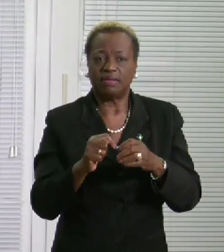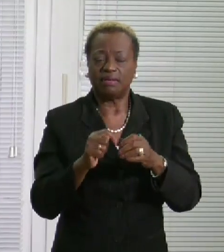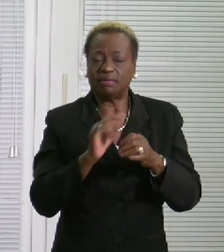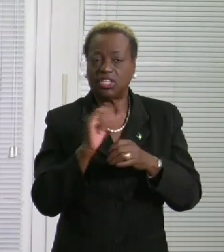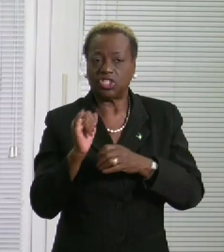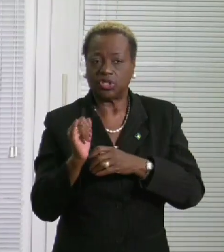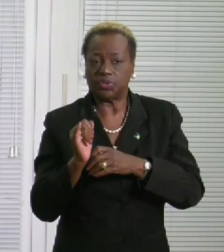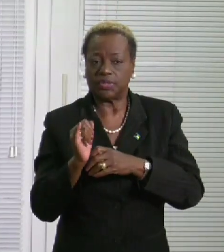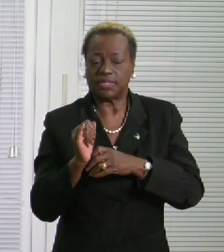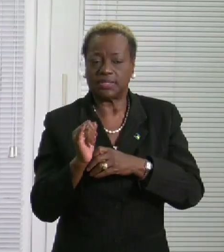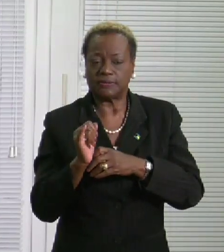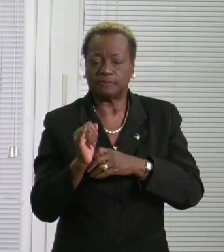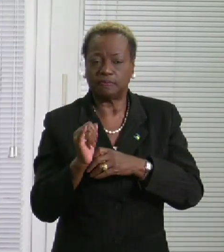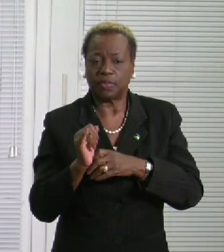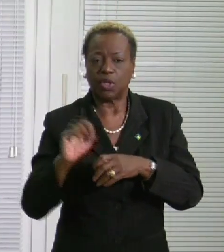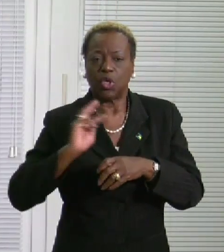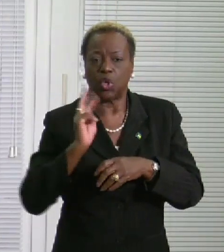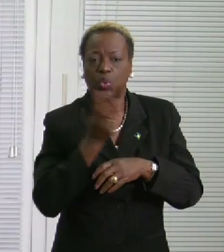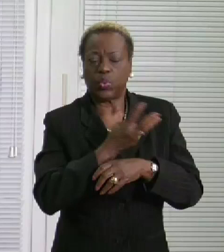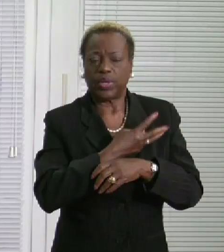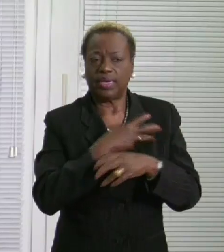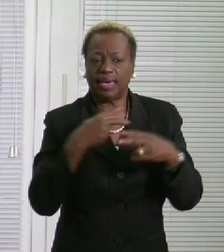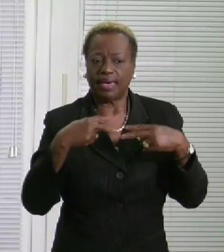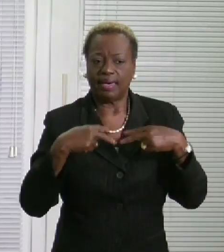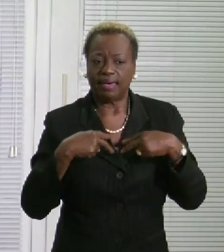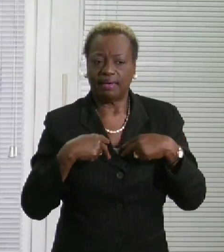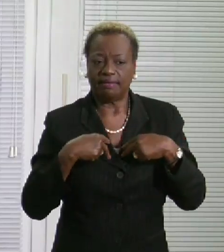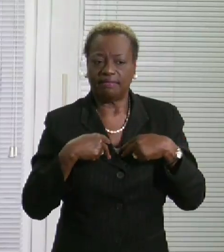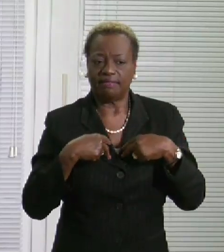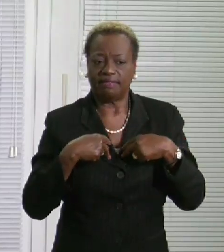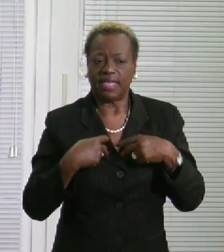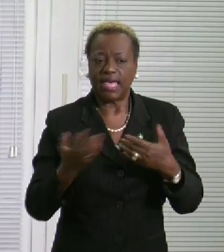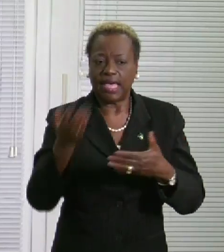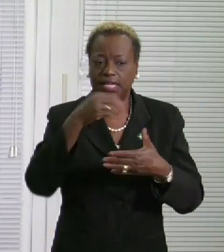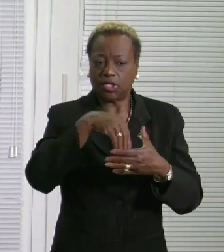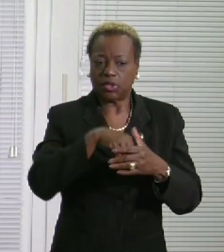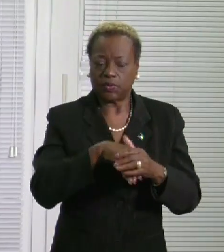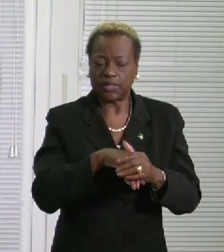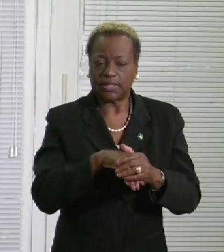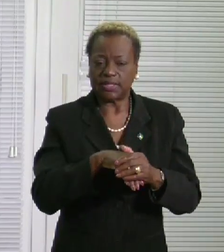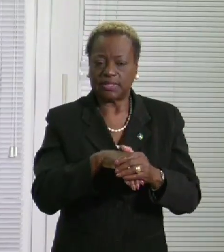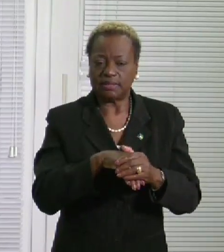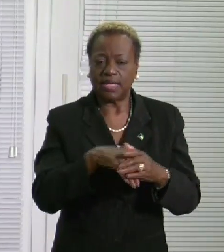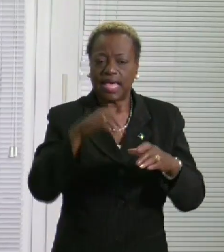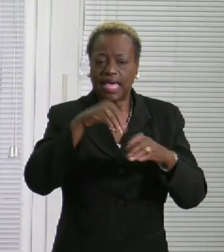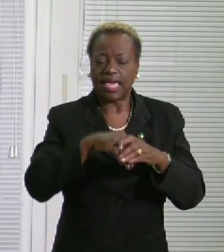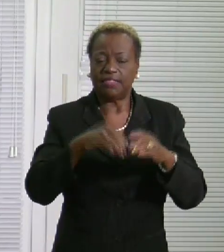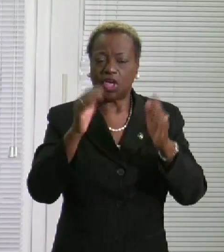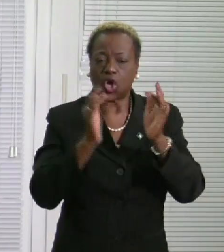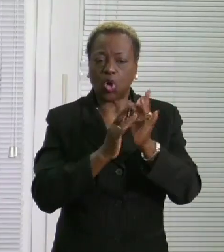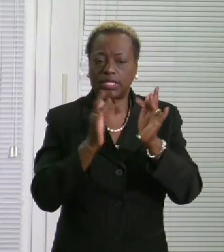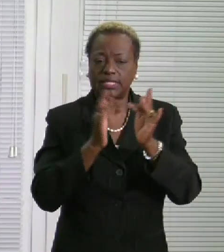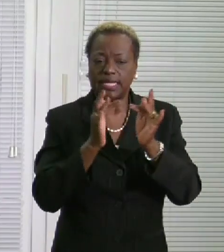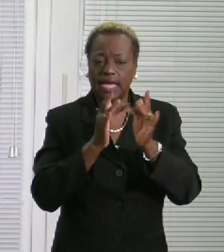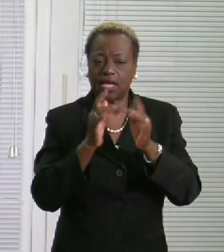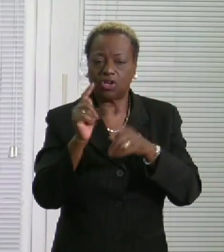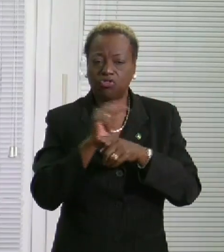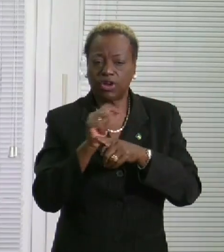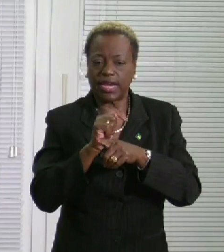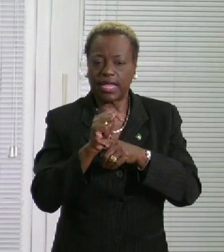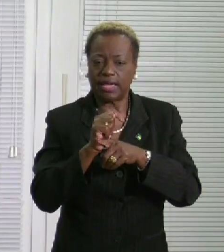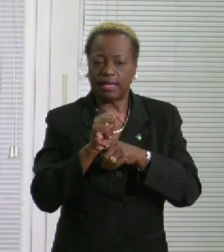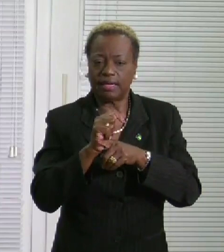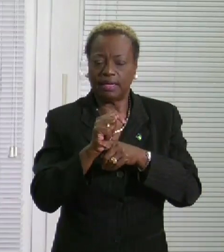issues. We have included in the contact tracing temperature